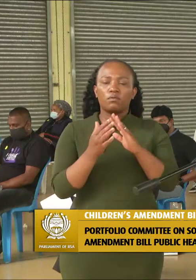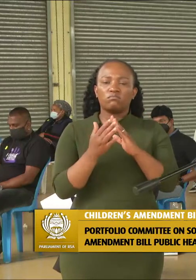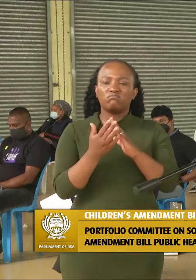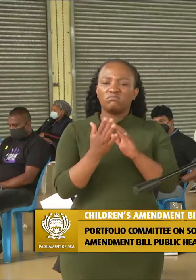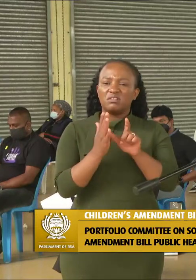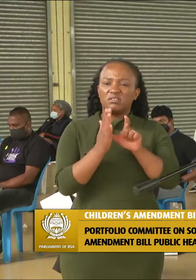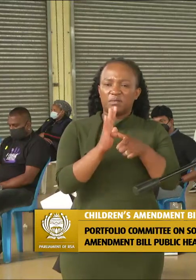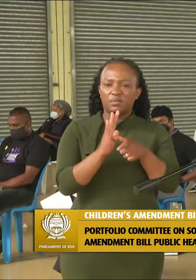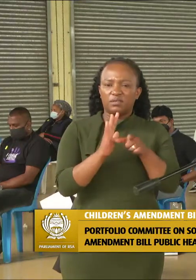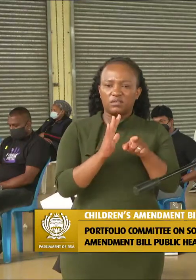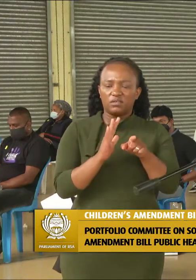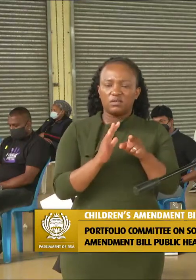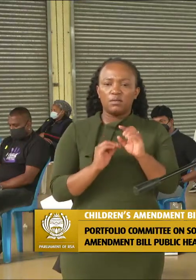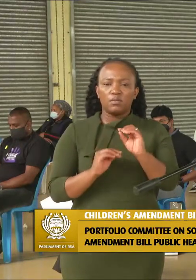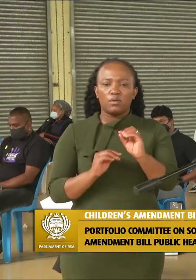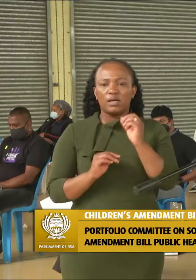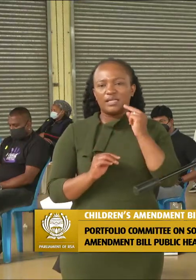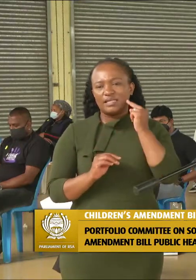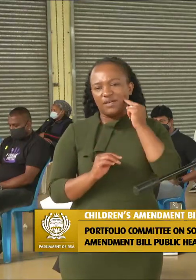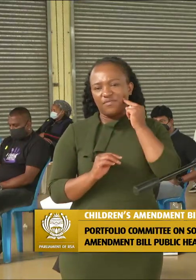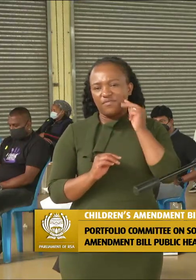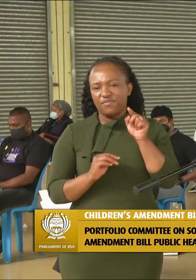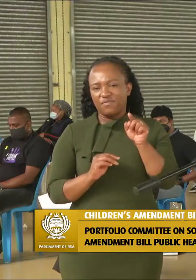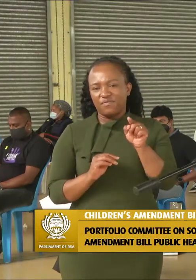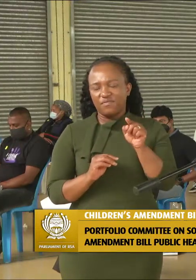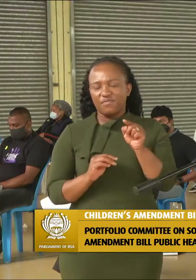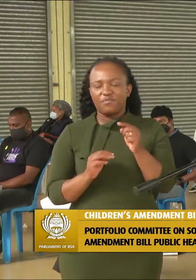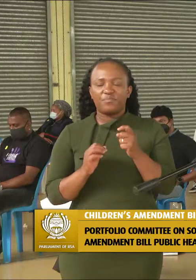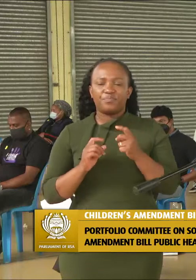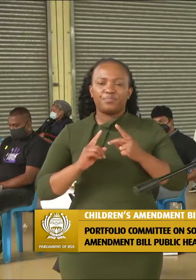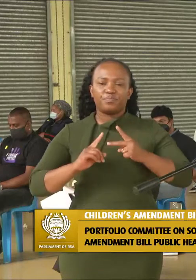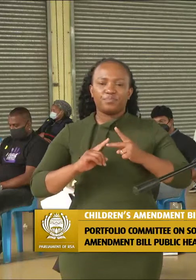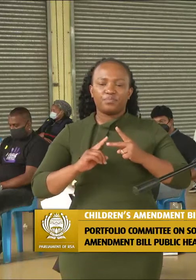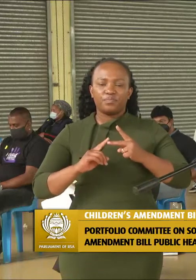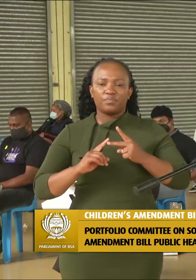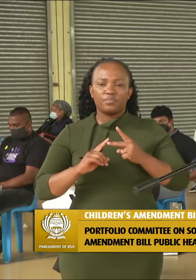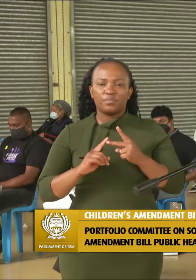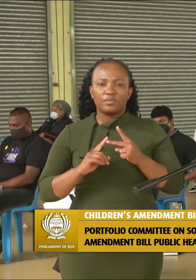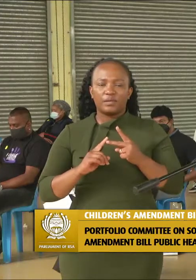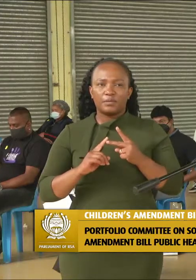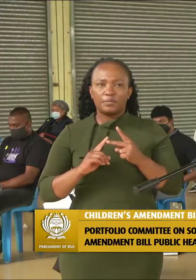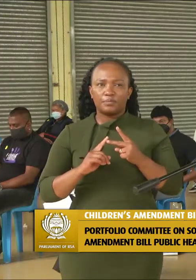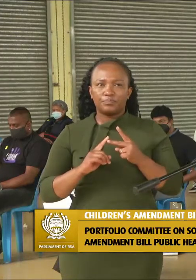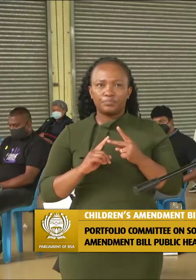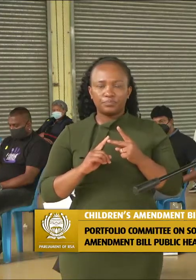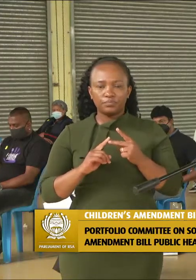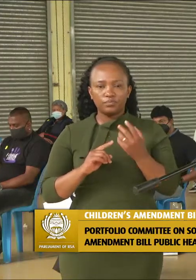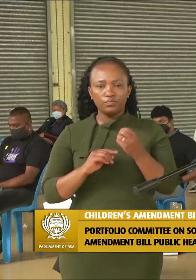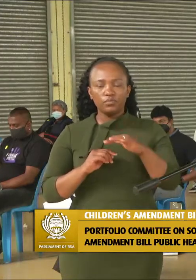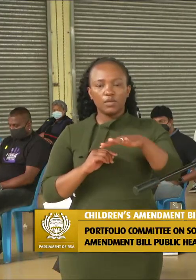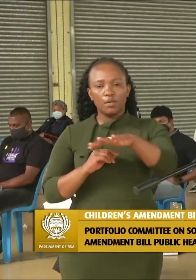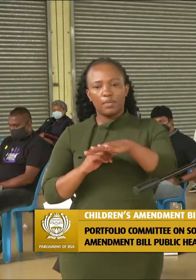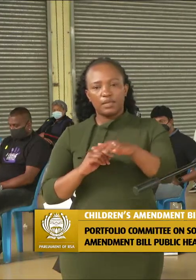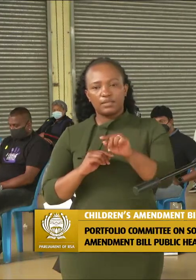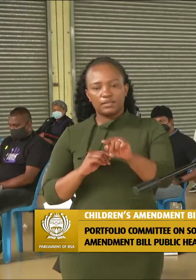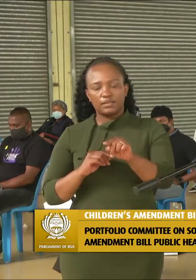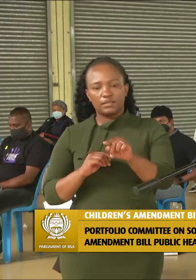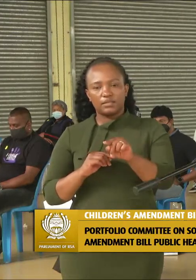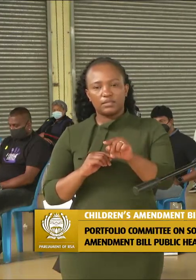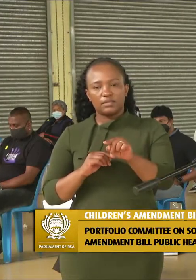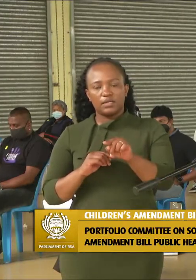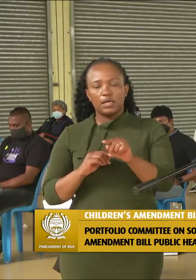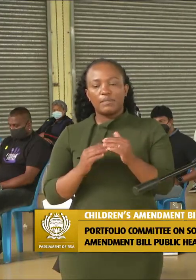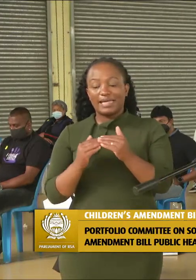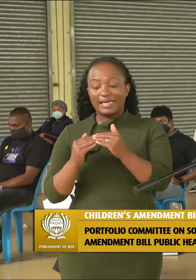khona ama gaps abakhona noma kuhamba kuhambe uthola ukuthi kunendlela la othola ukuthi awabhekelelekile khona